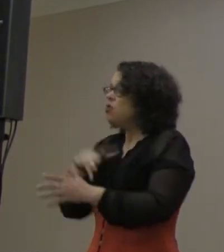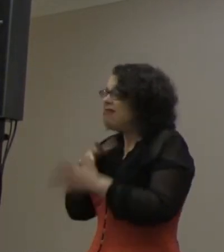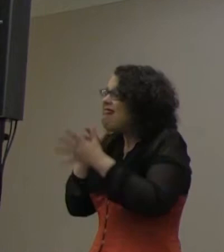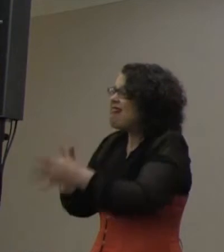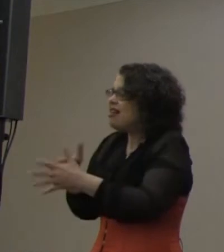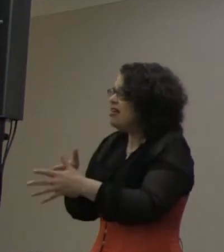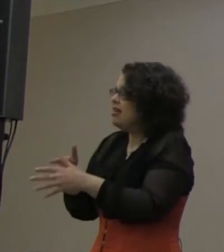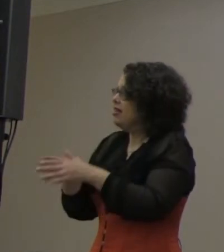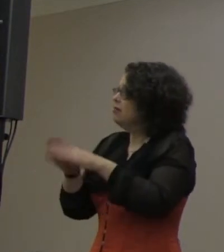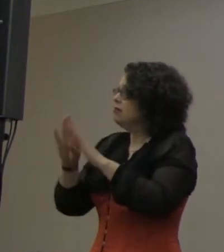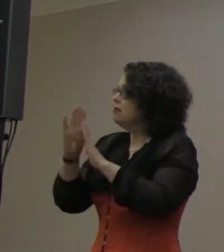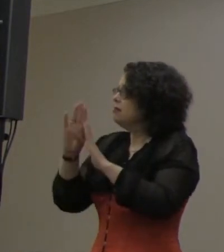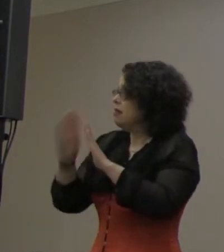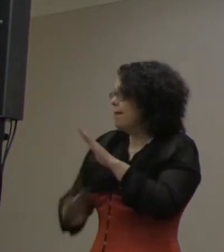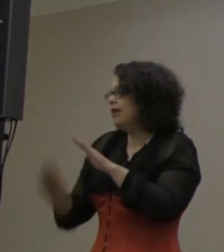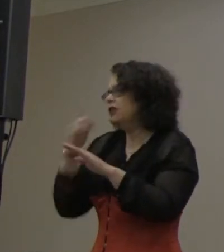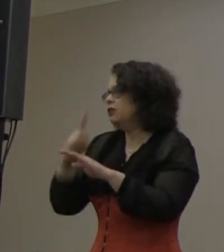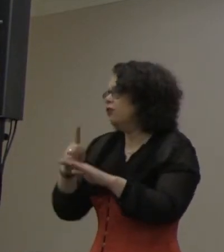of homophobia.